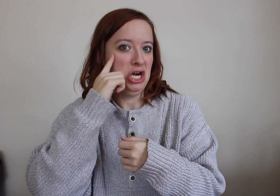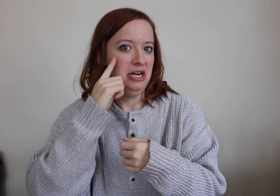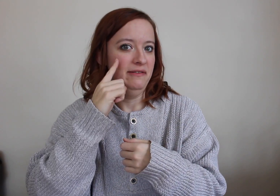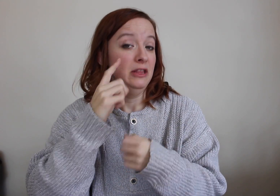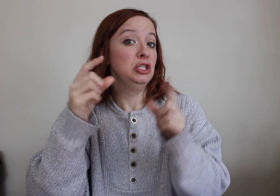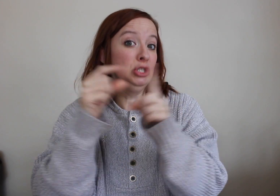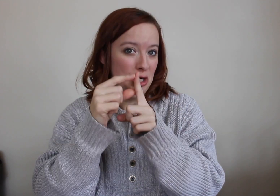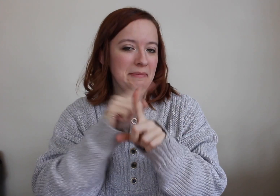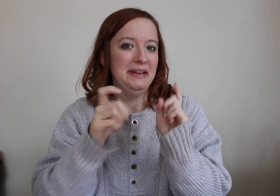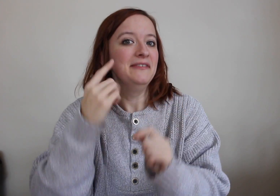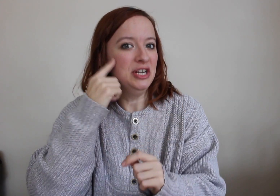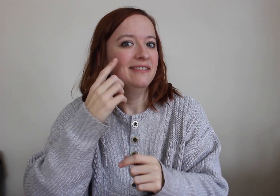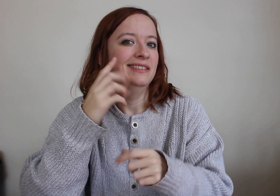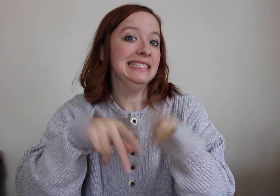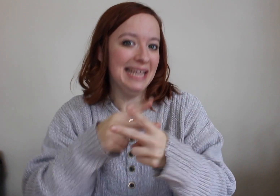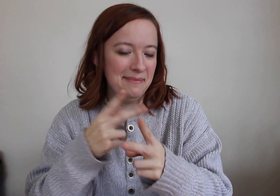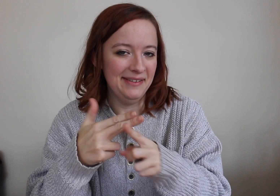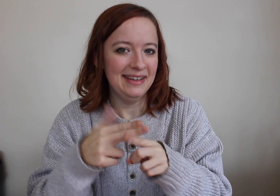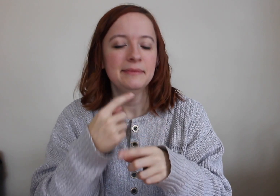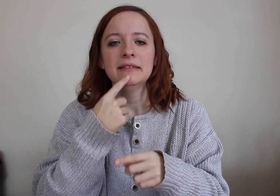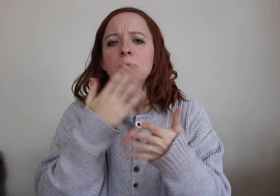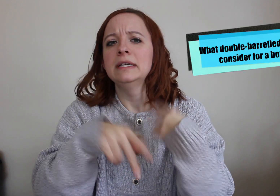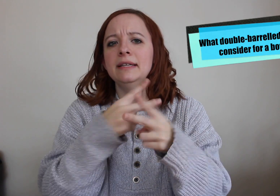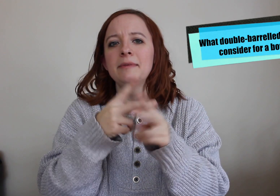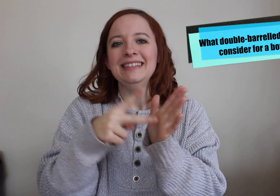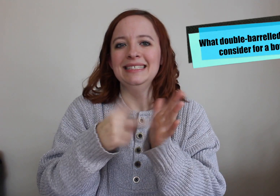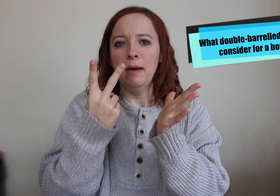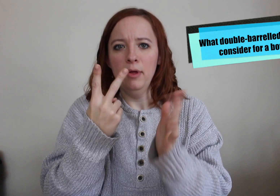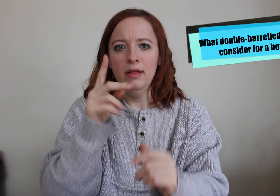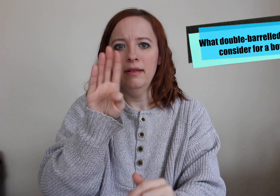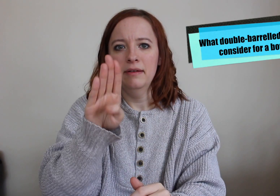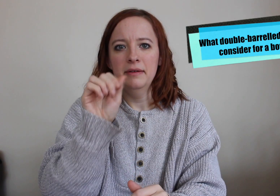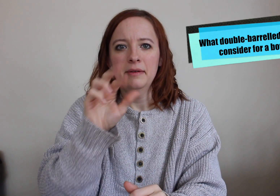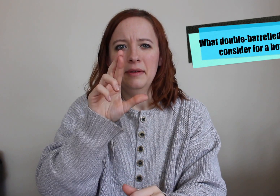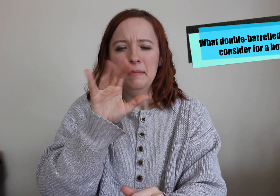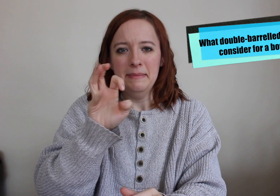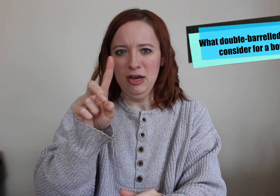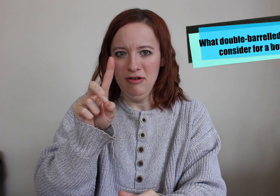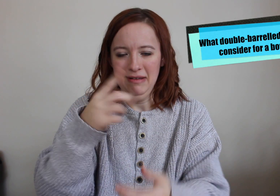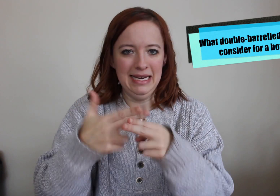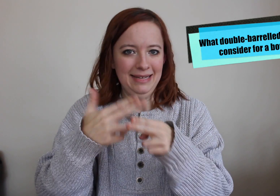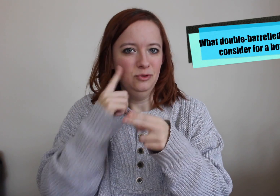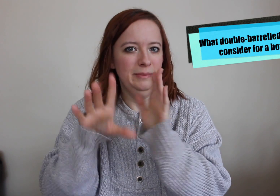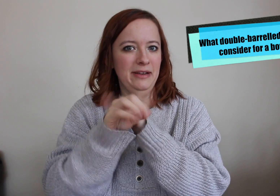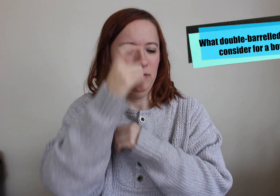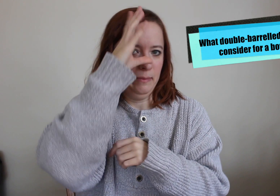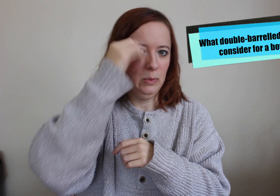The next one, I've never heard the term, but I've heard this type of name. It says, what double-barreled name would you consider